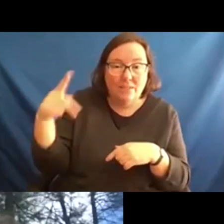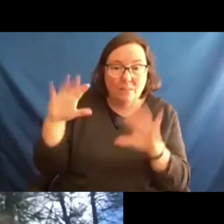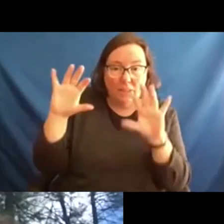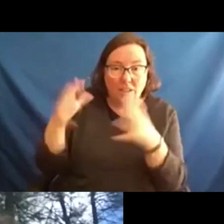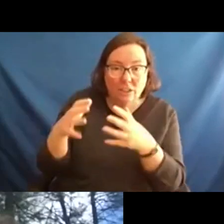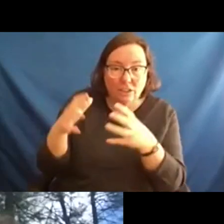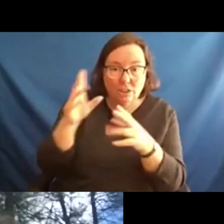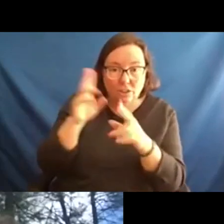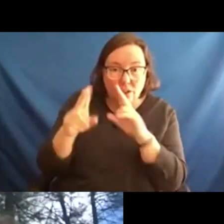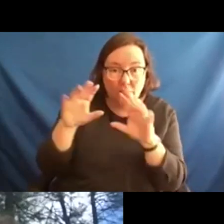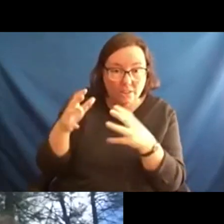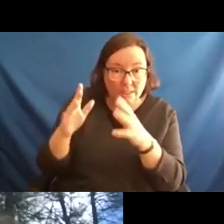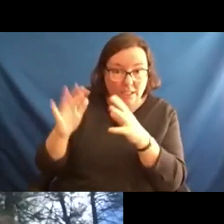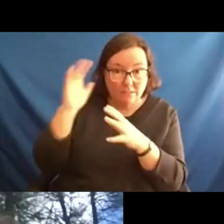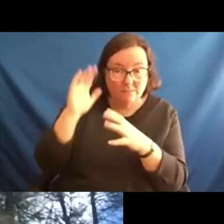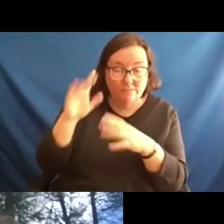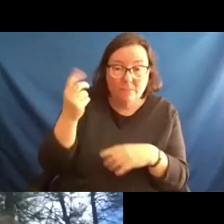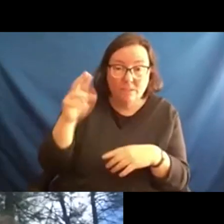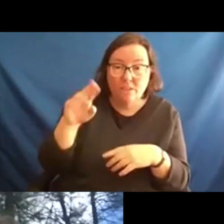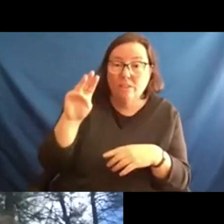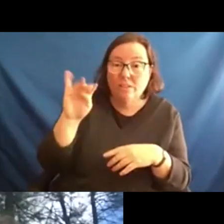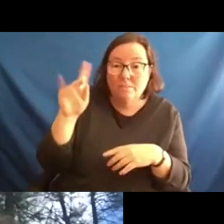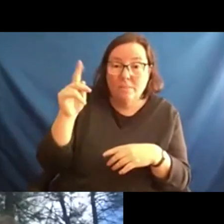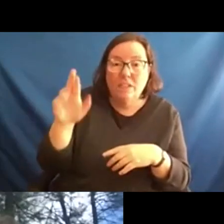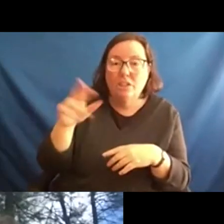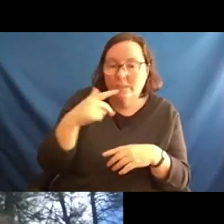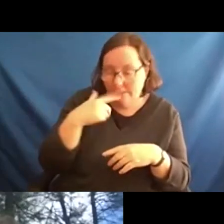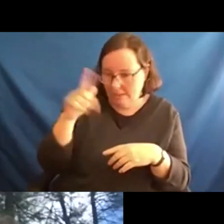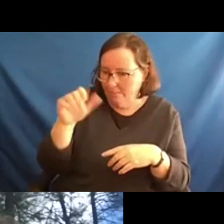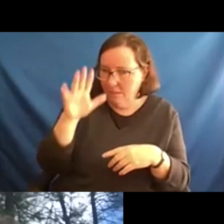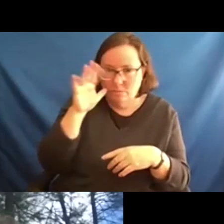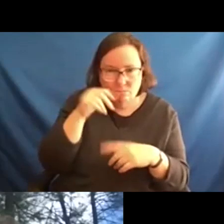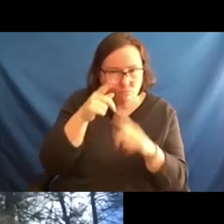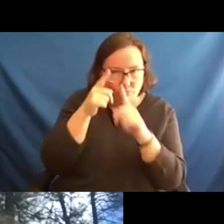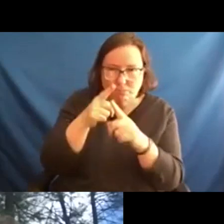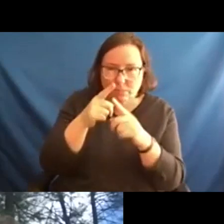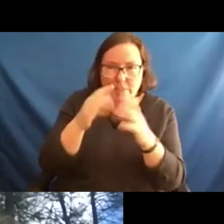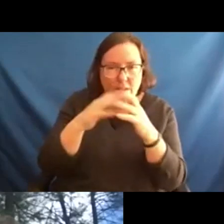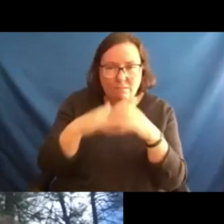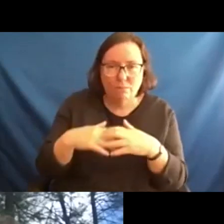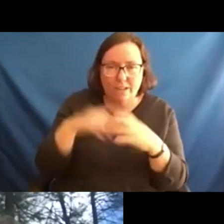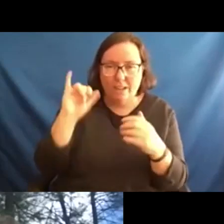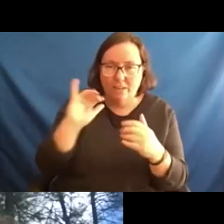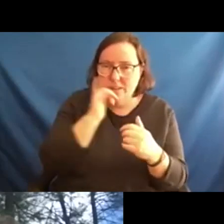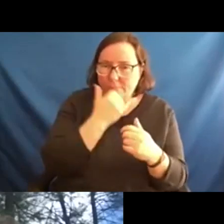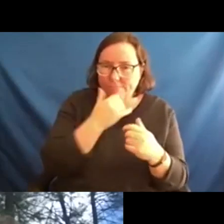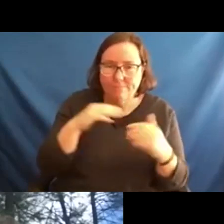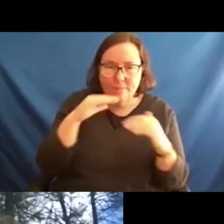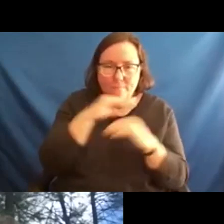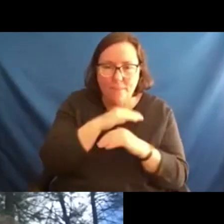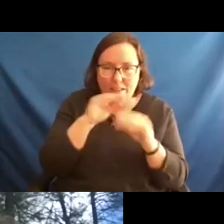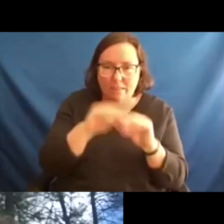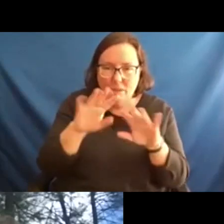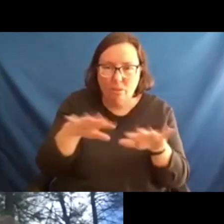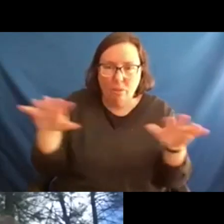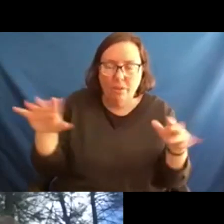Society, she says, we must be vigilant in breaking down the myth that students with